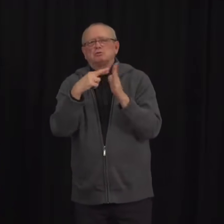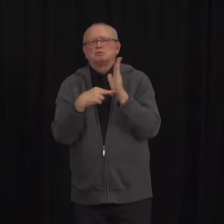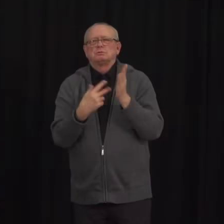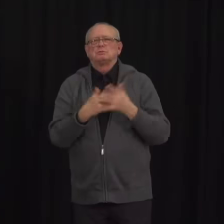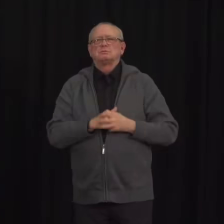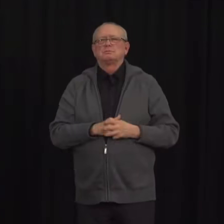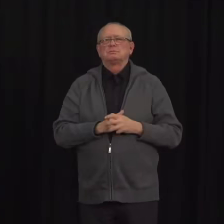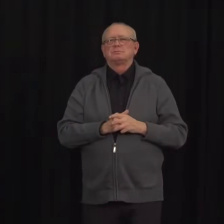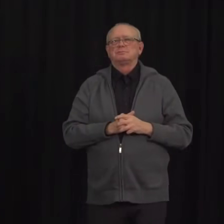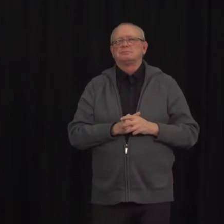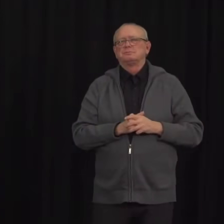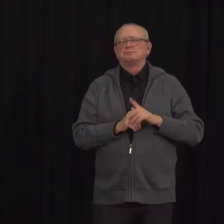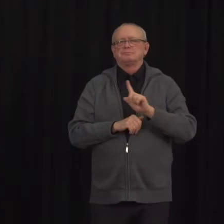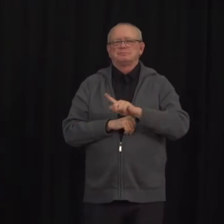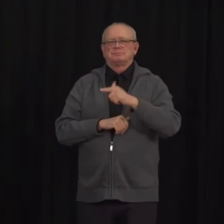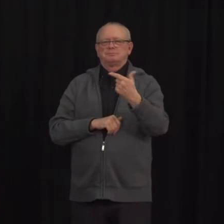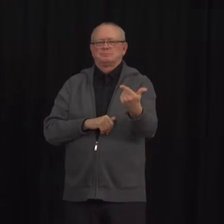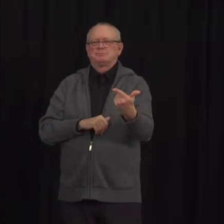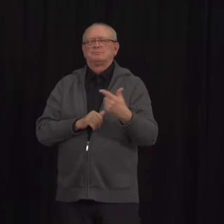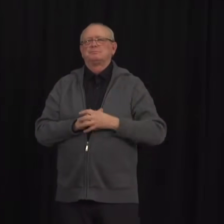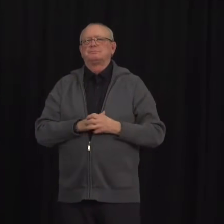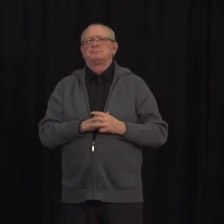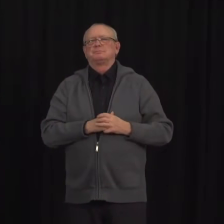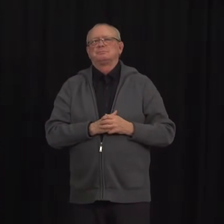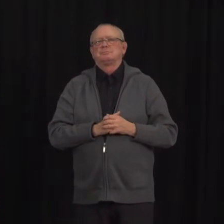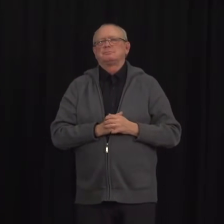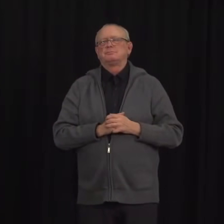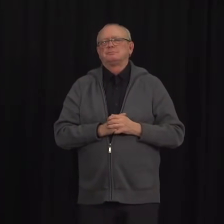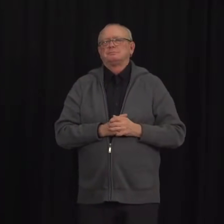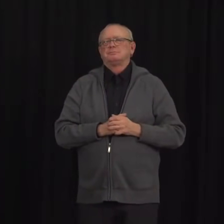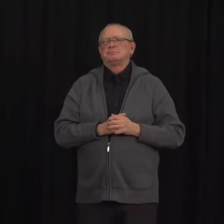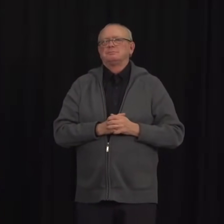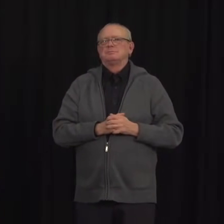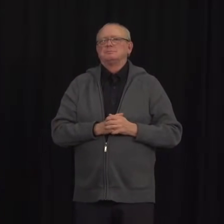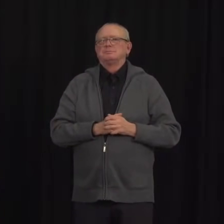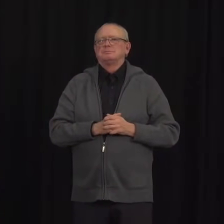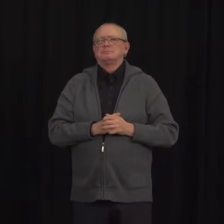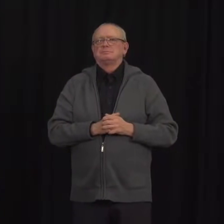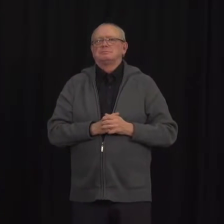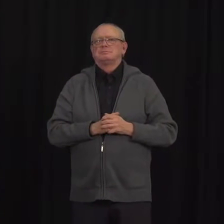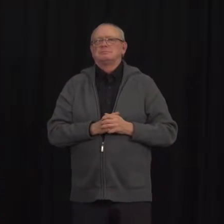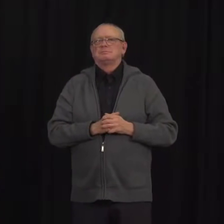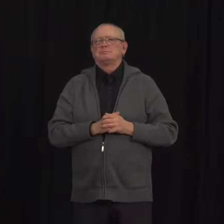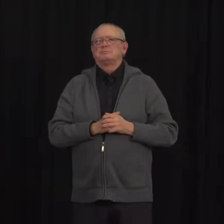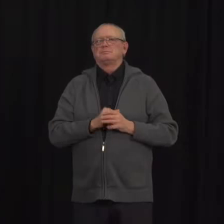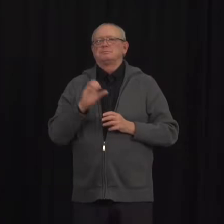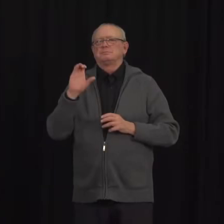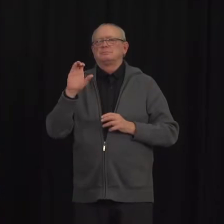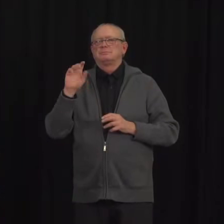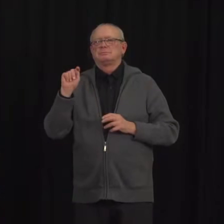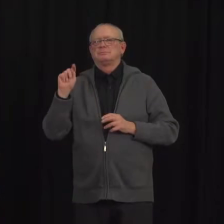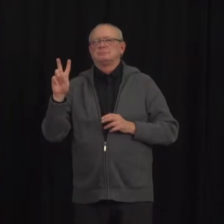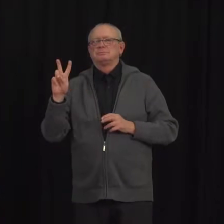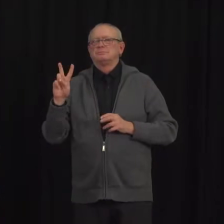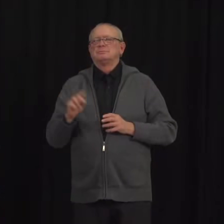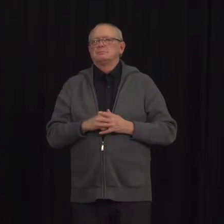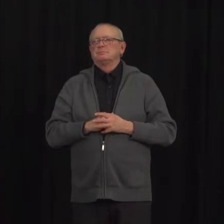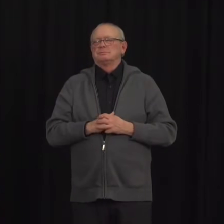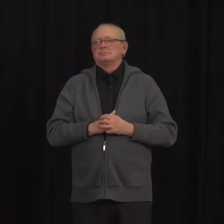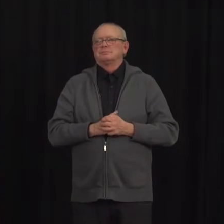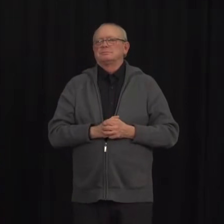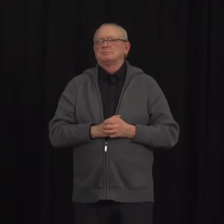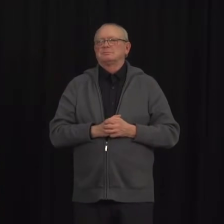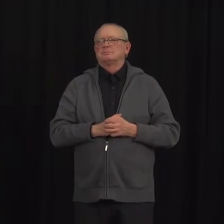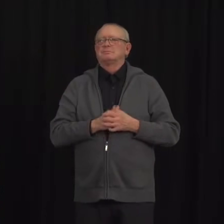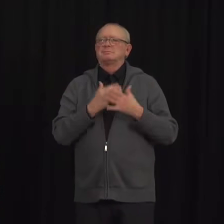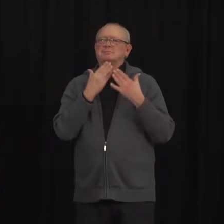Operator, could you please put through the next caller? Thank you. The next question is from Chris Epp, CTV. Thank you, Dr.